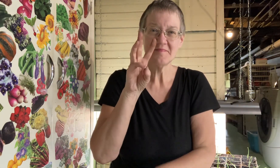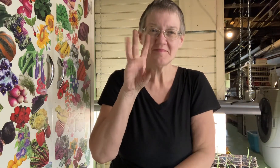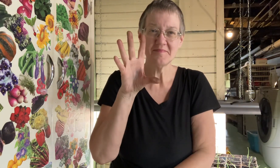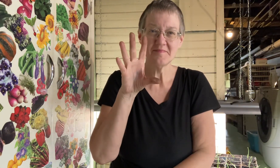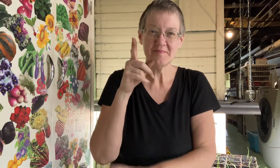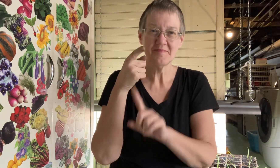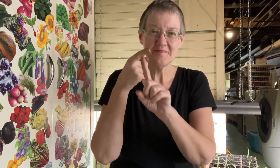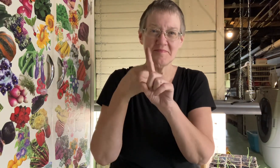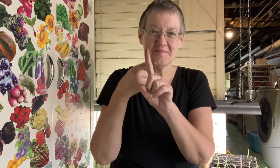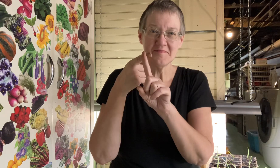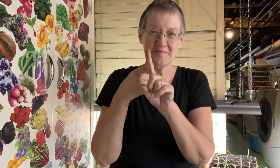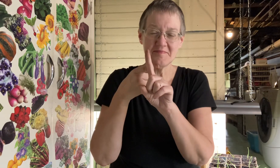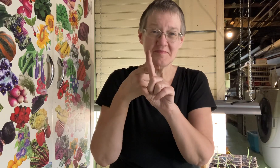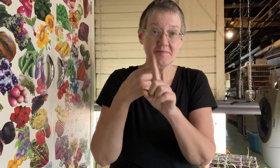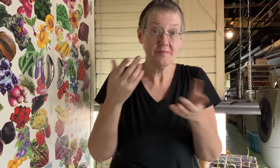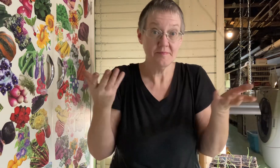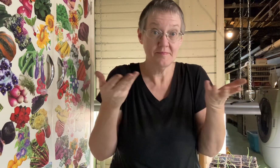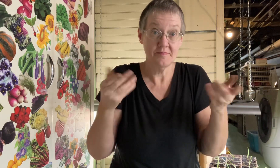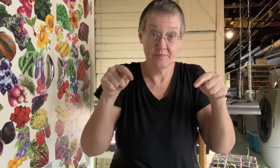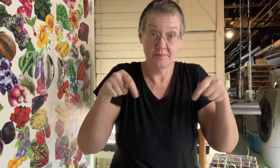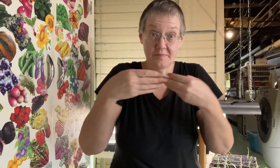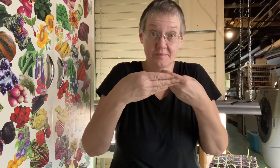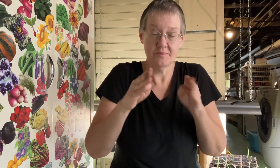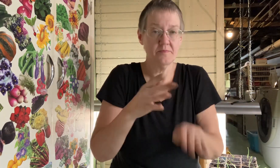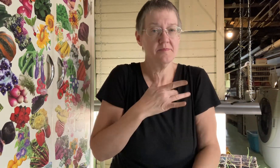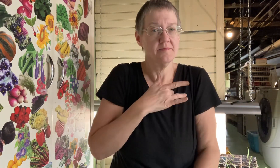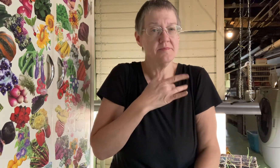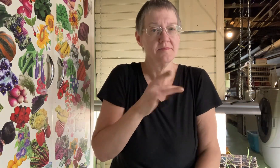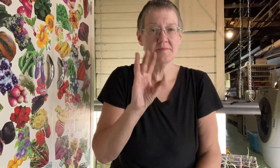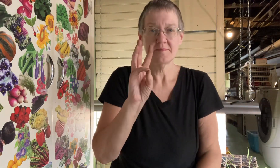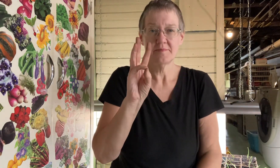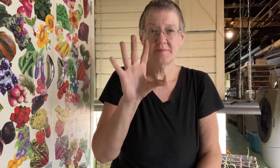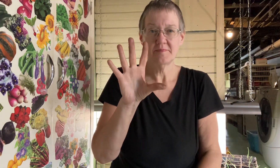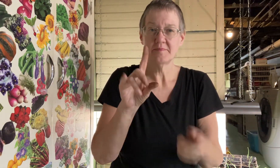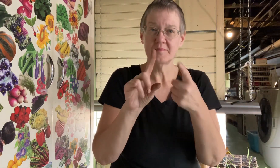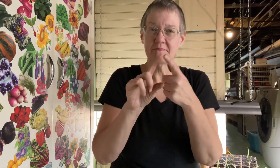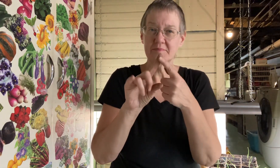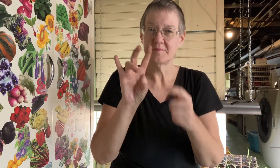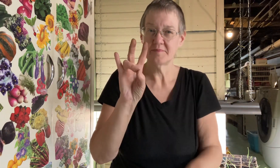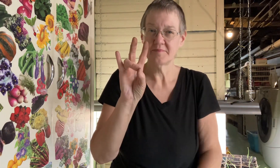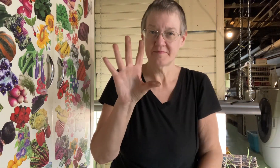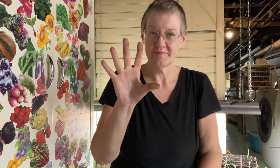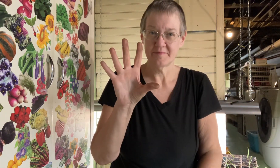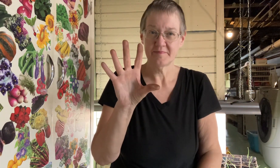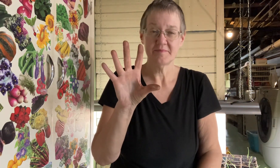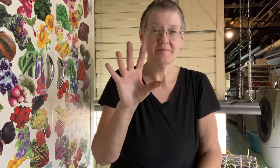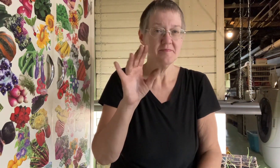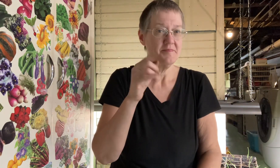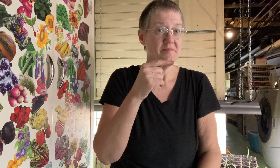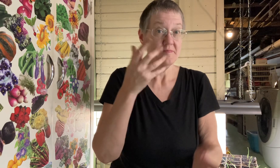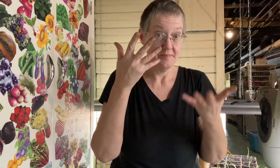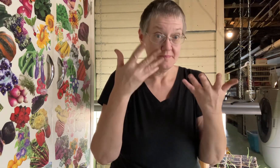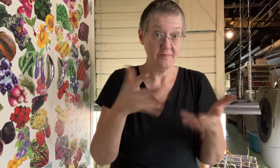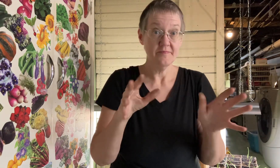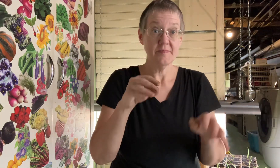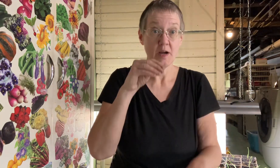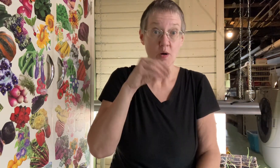growing leaves at 55 degrees to 65 degrees, but this room tends to run 65 to